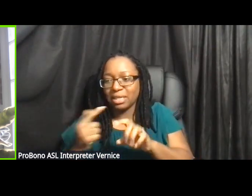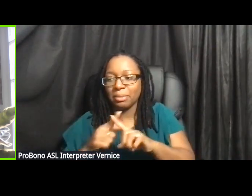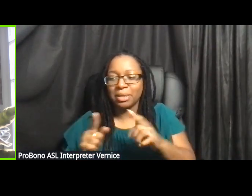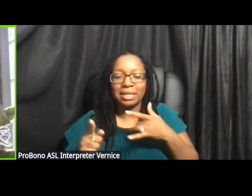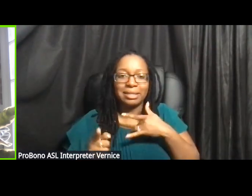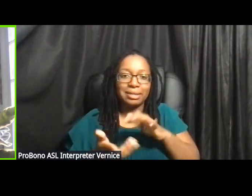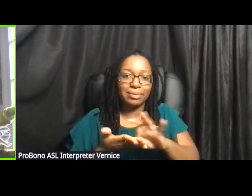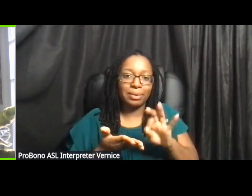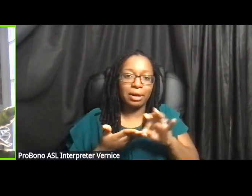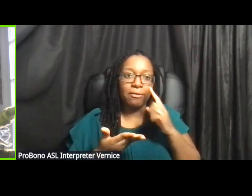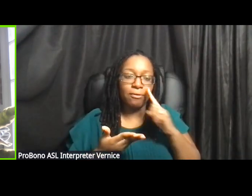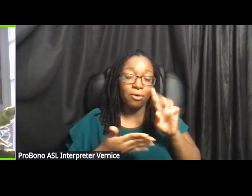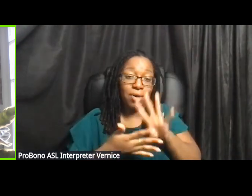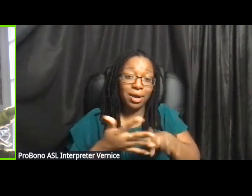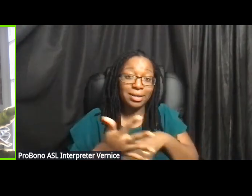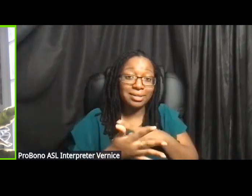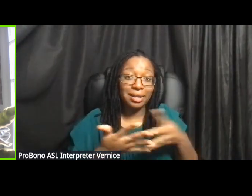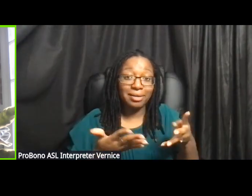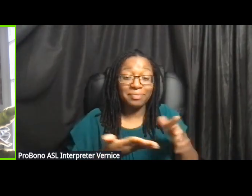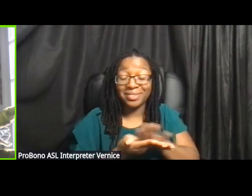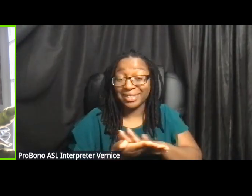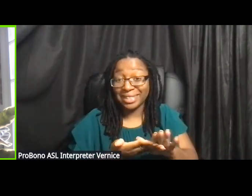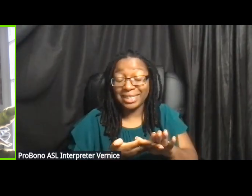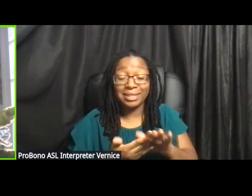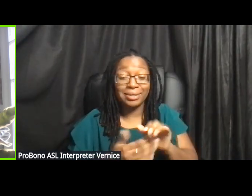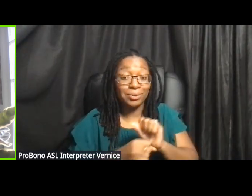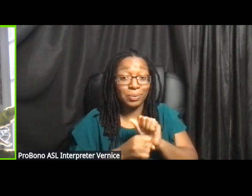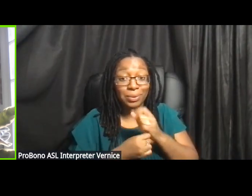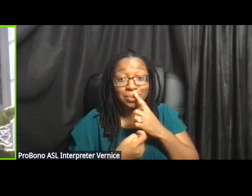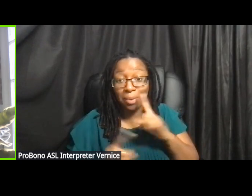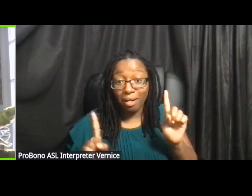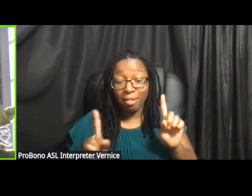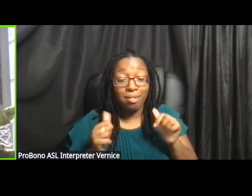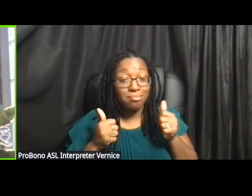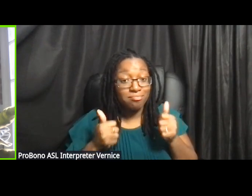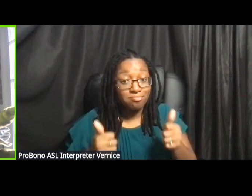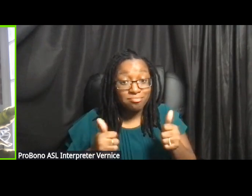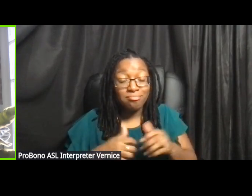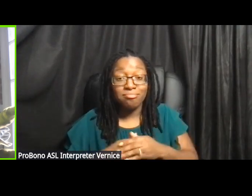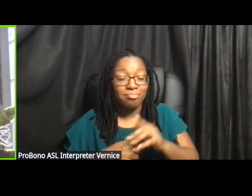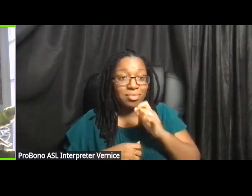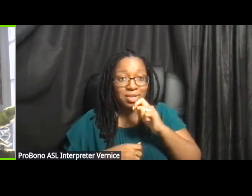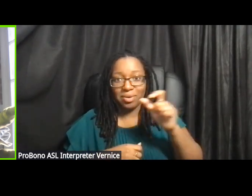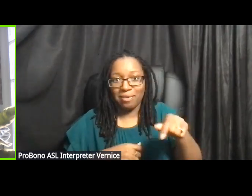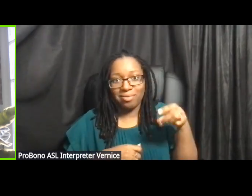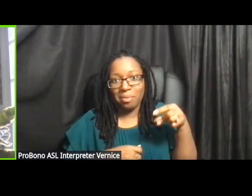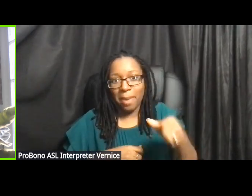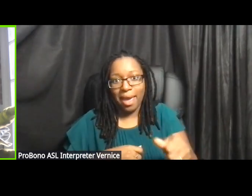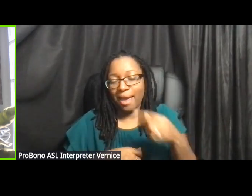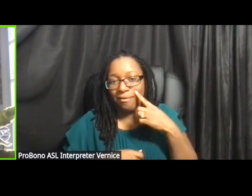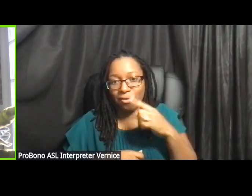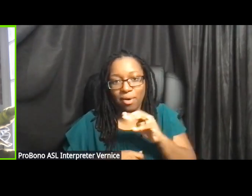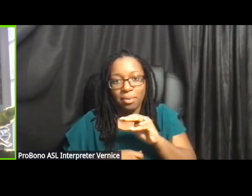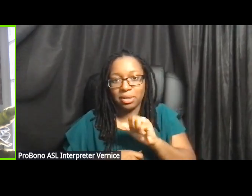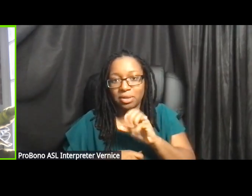it's very clean and works very well. And you don't have to pay for Microsoft Office. I am putting that link in the chat